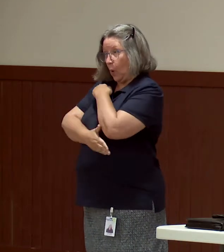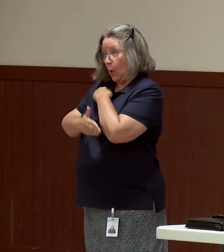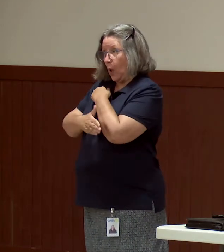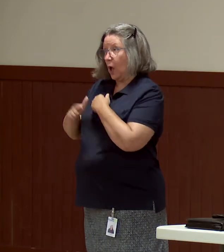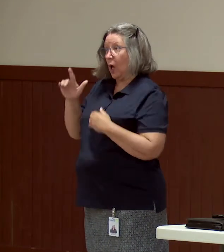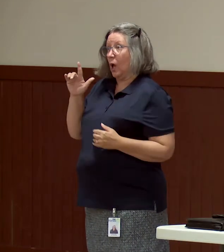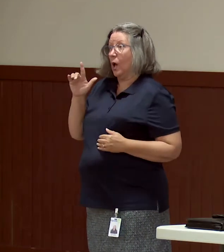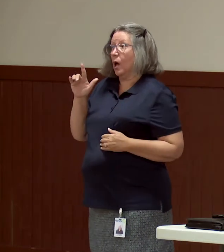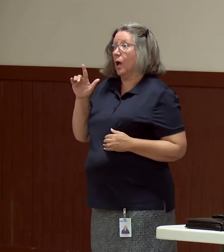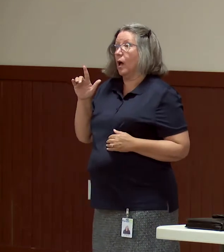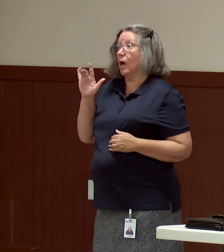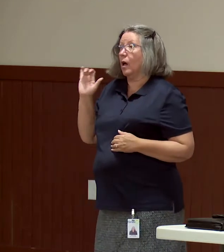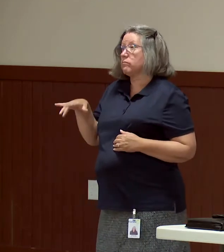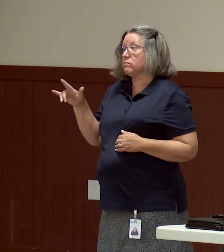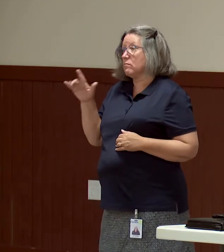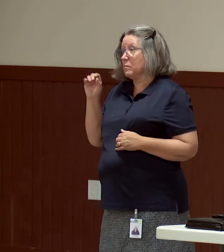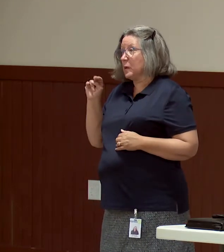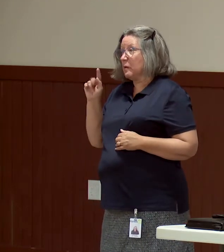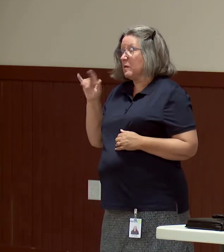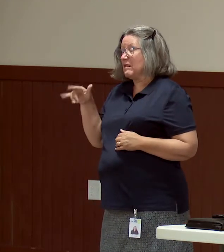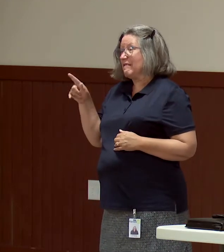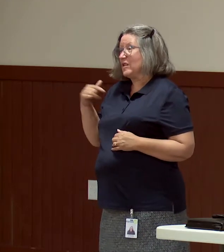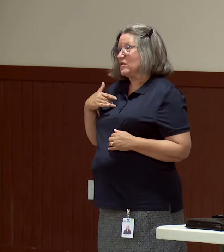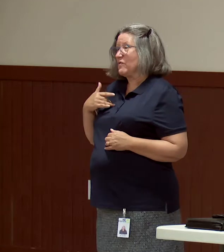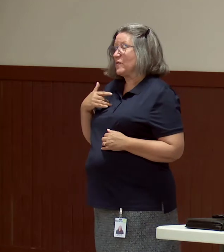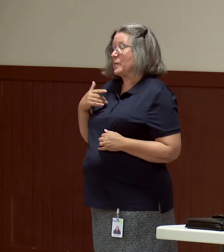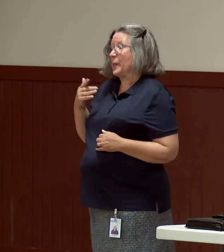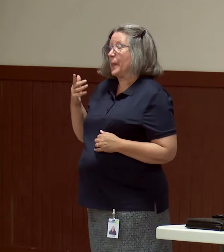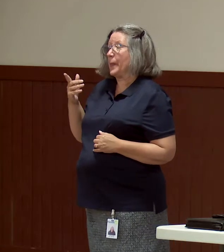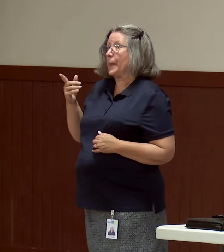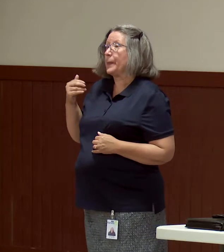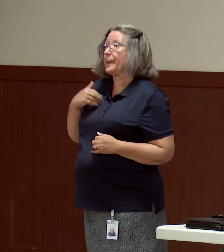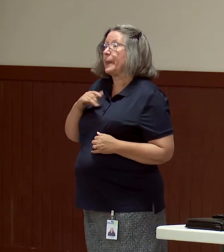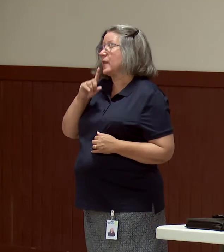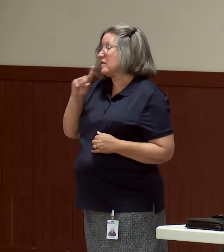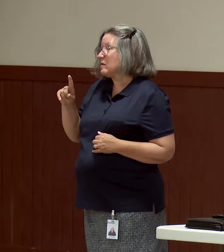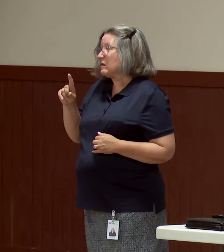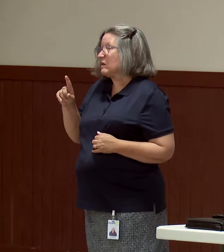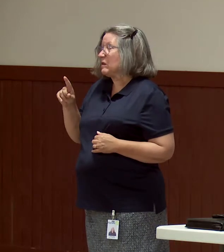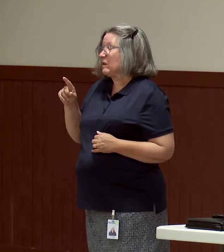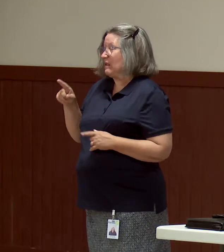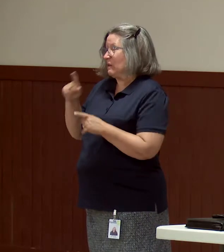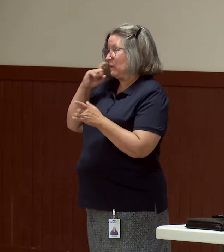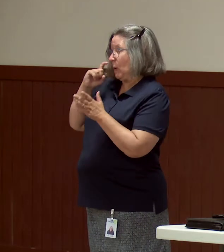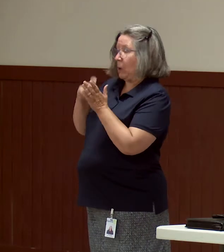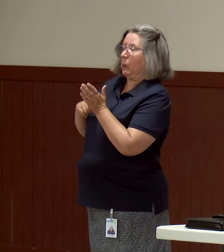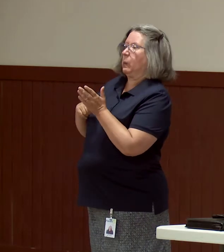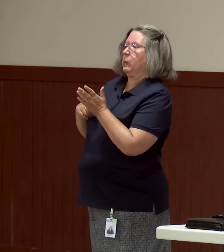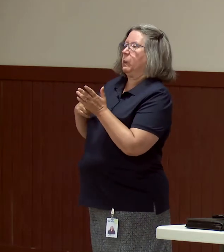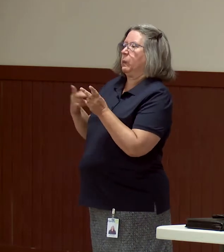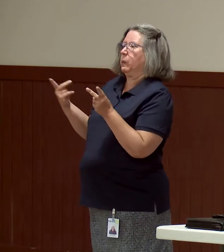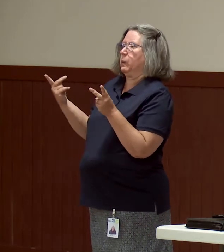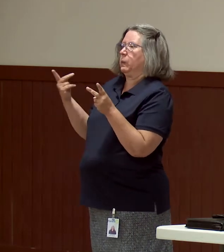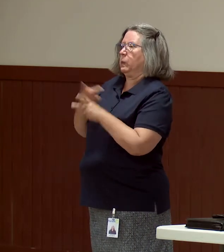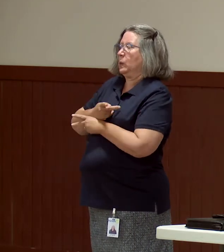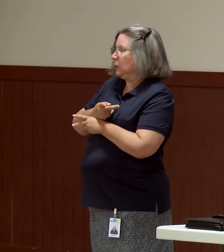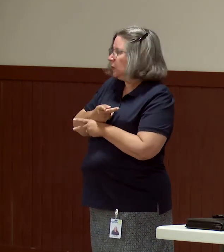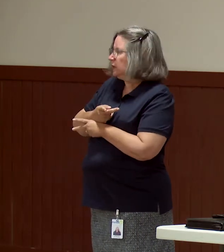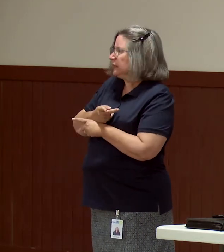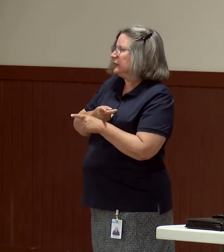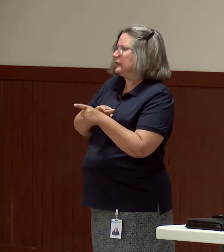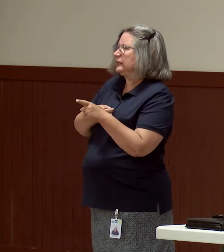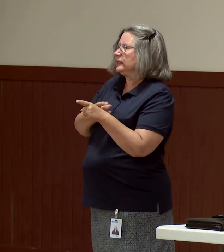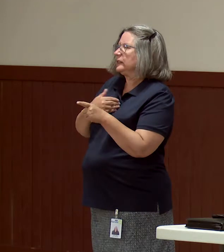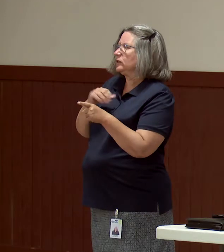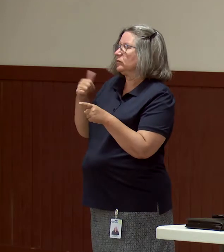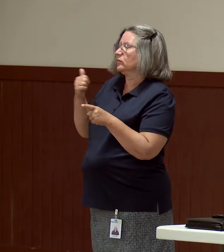an economic sector that has like or worse impact, those sectors are also eligible.